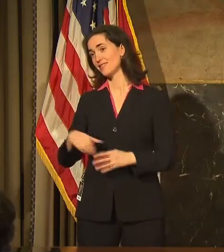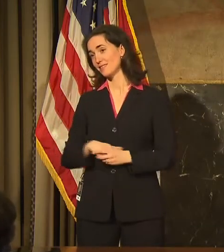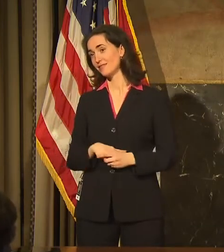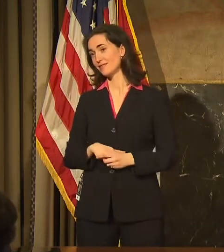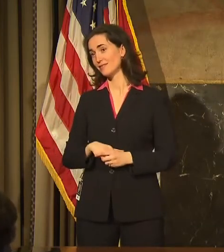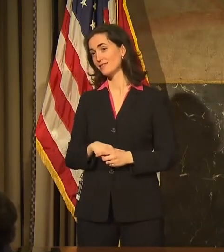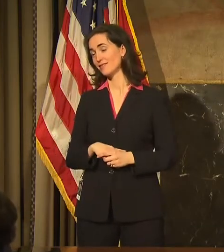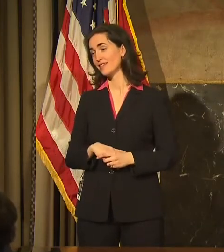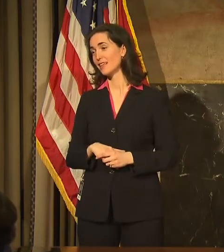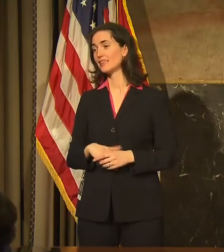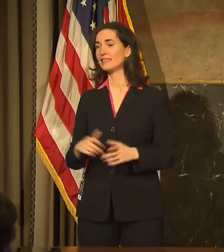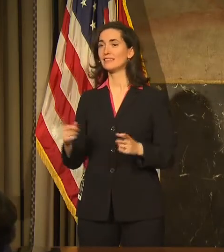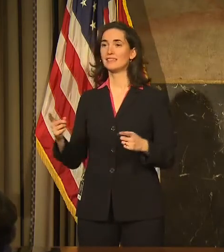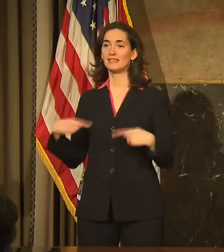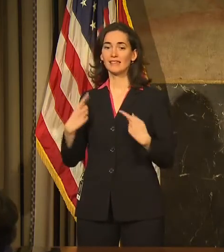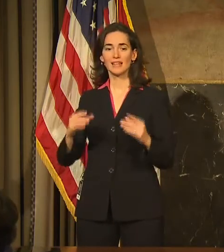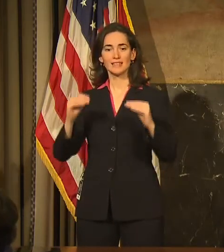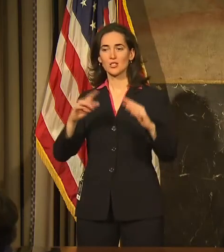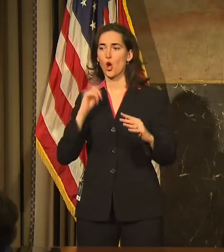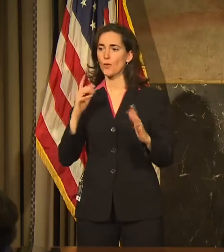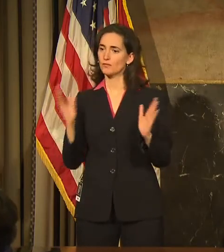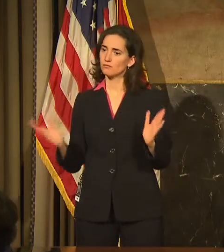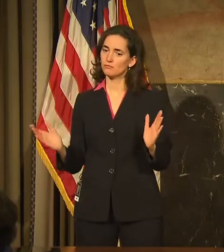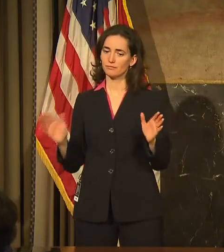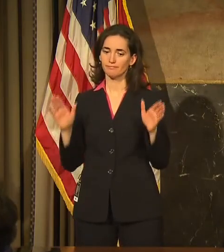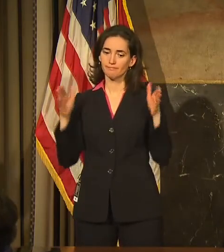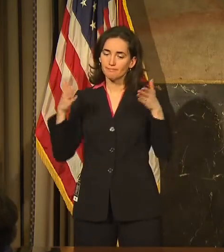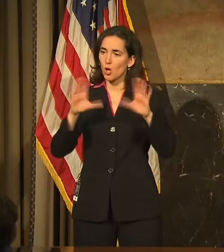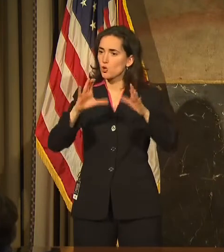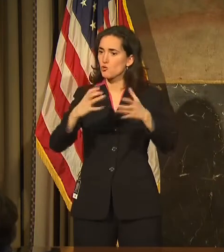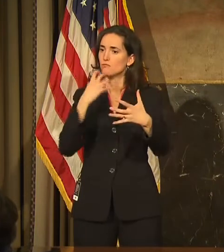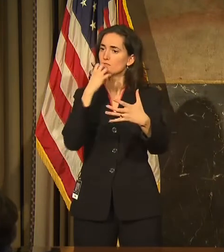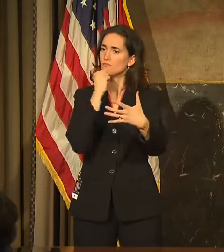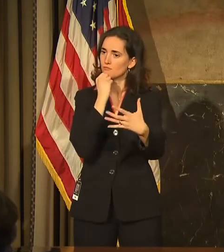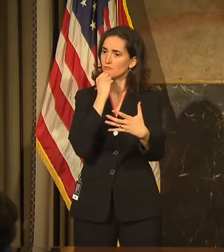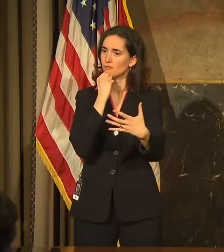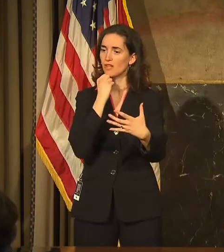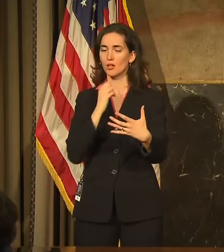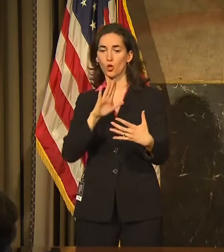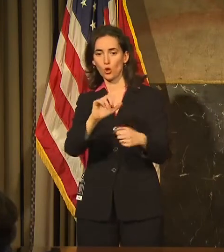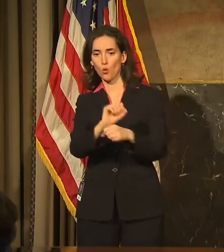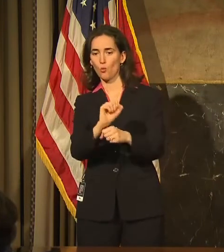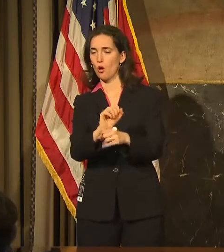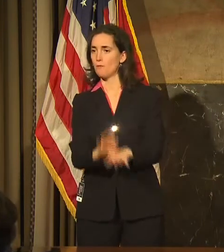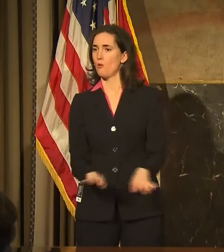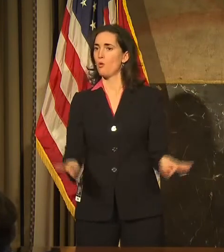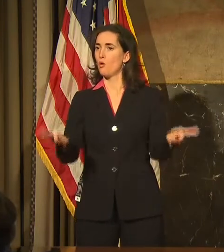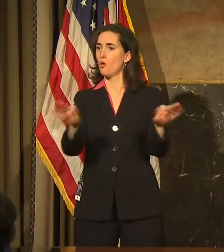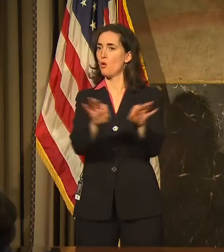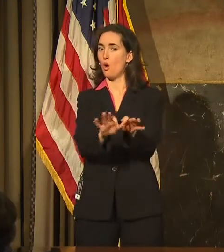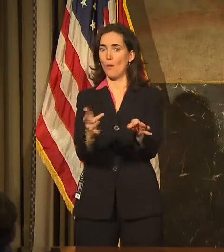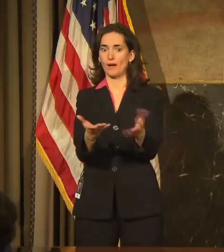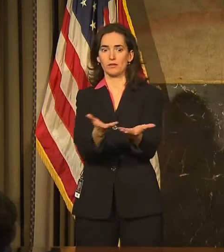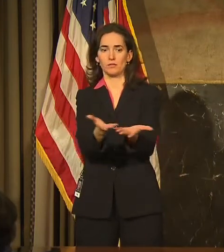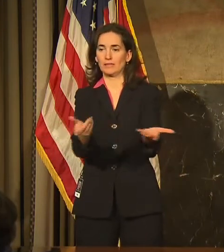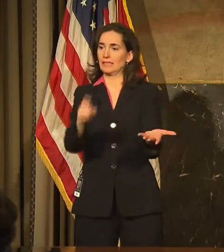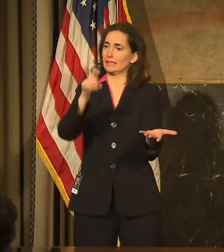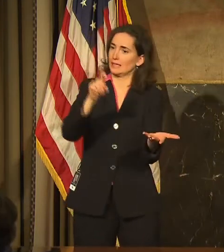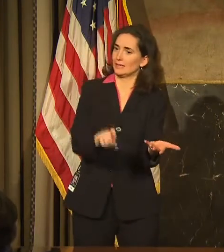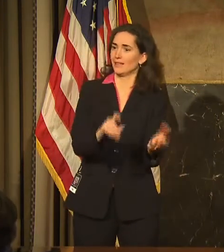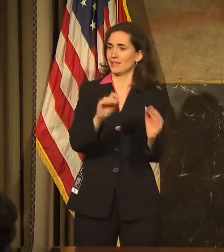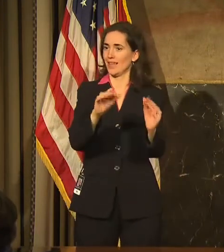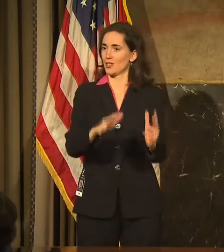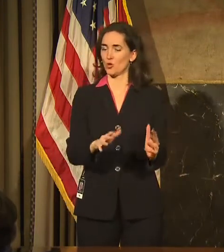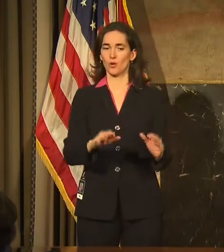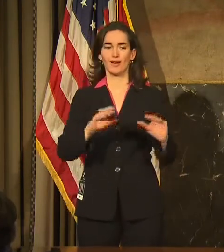we've always prioritized teachers as a group in terms of the occupation because they're so critical